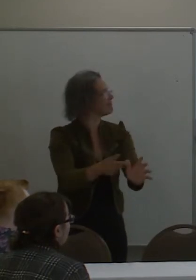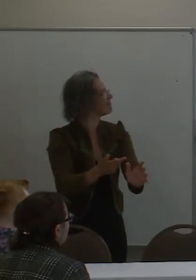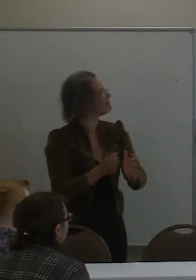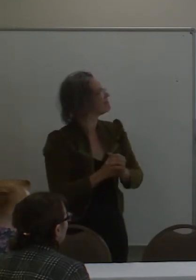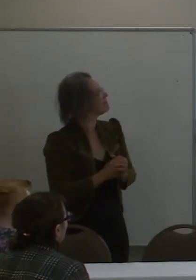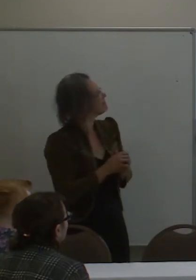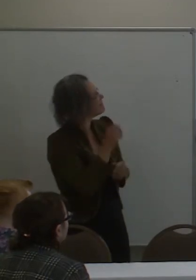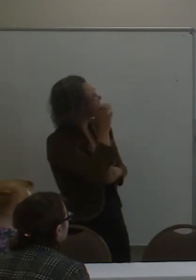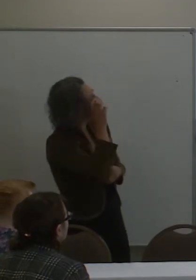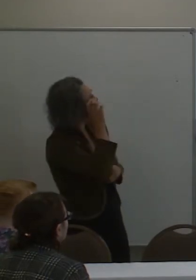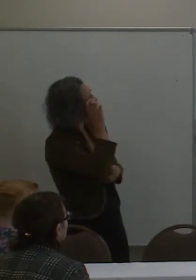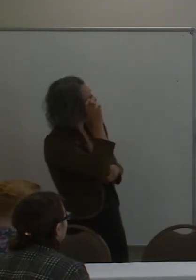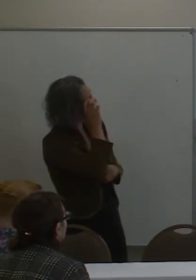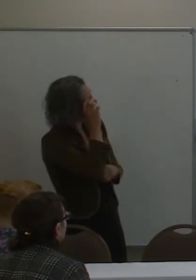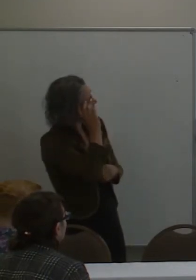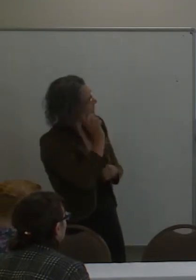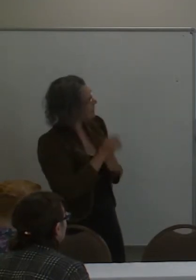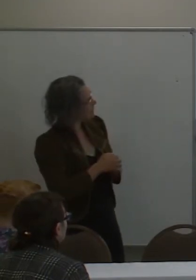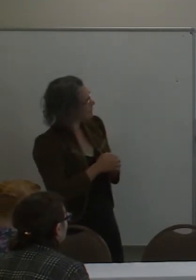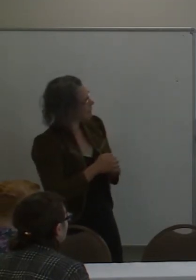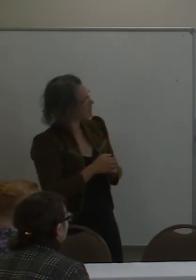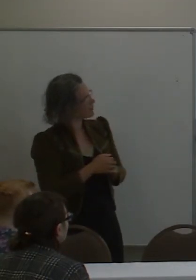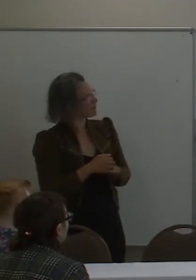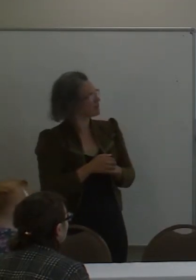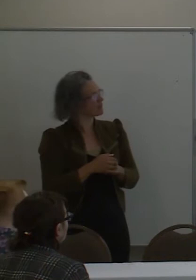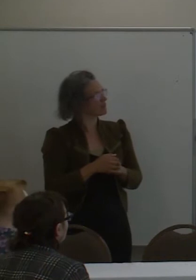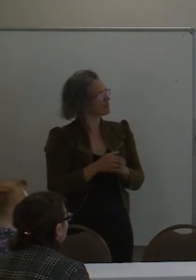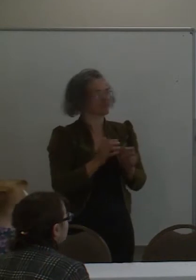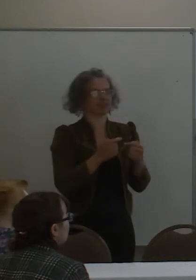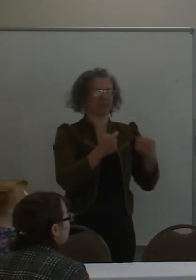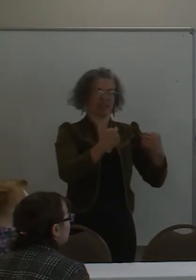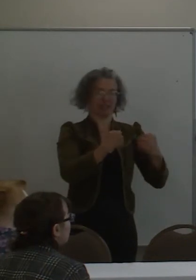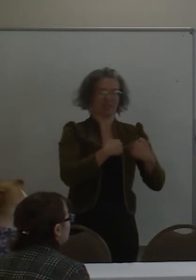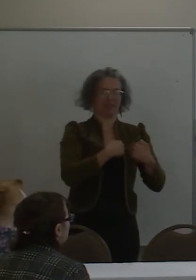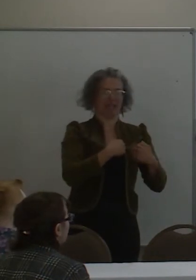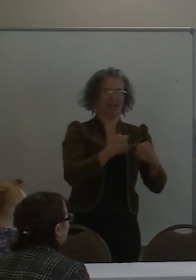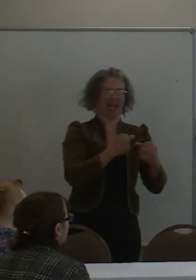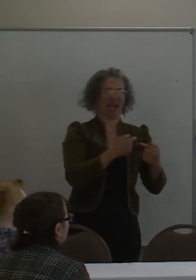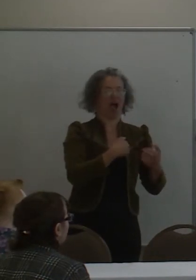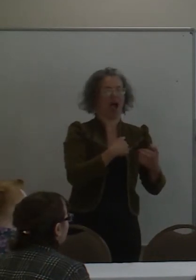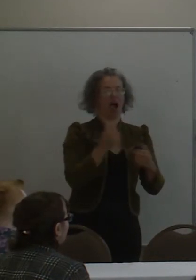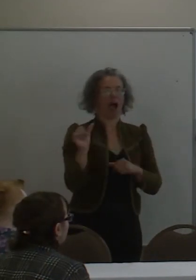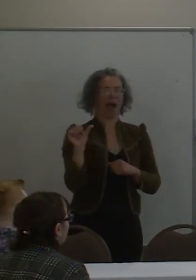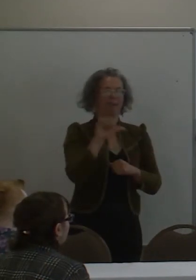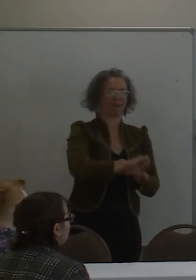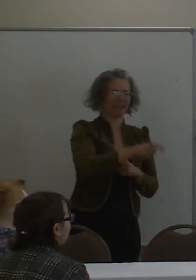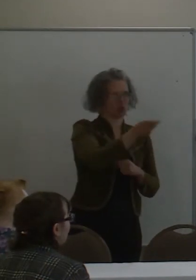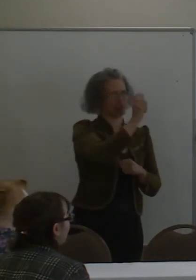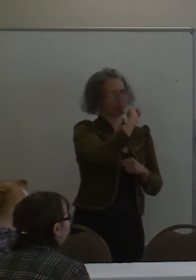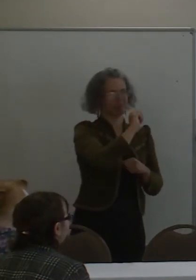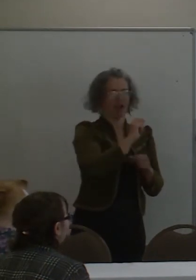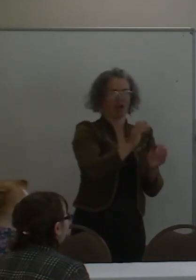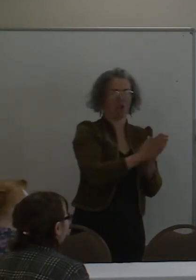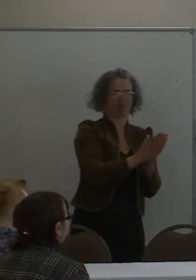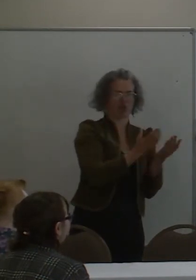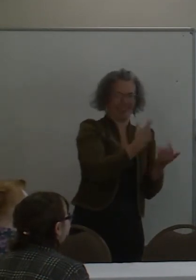Yeah. So that's our team. So we've got an assistant manager. That was me temporarily. I'm back to being the librarian 1. Yay. And we've got a